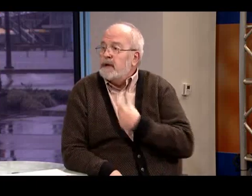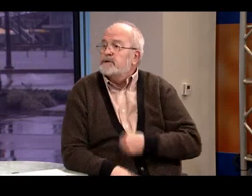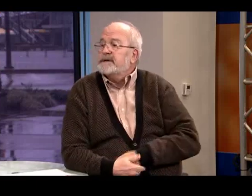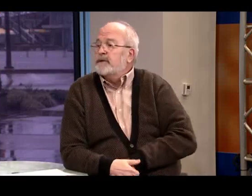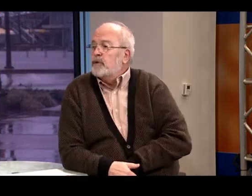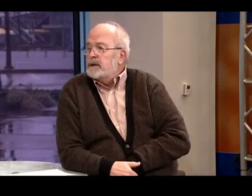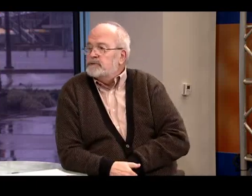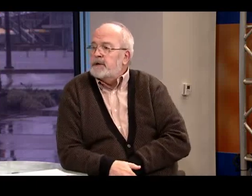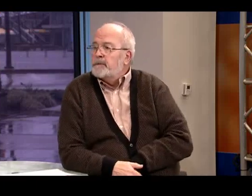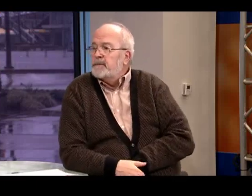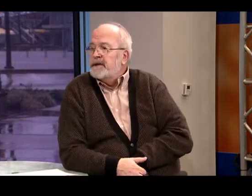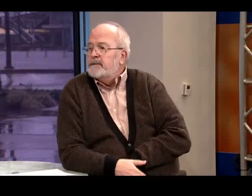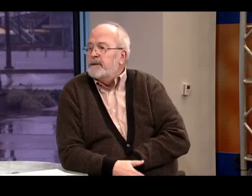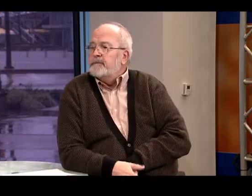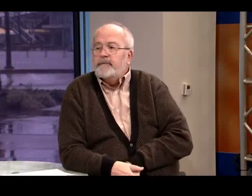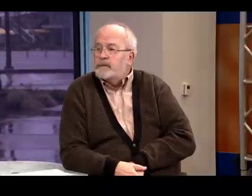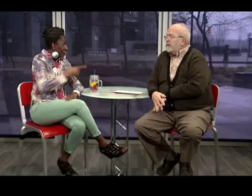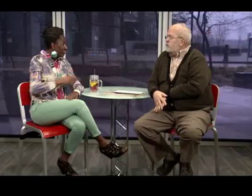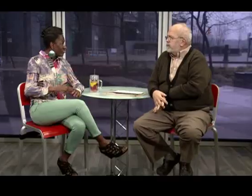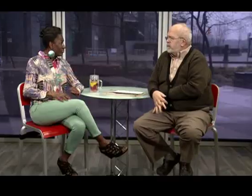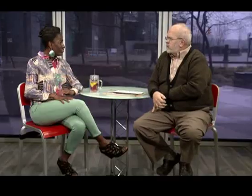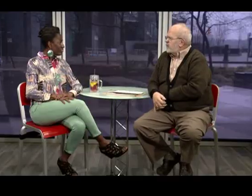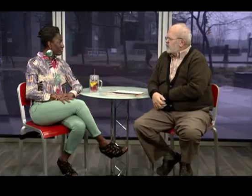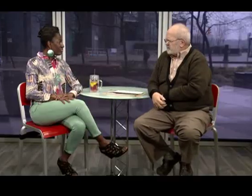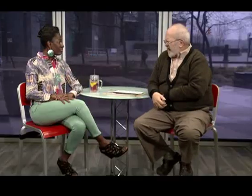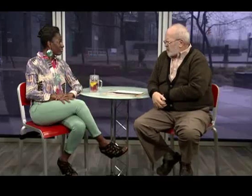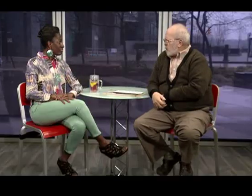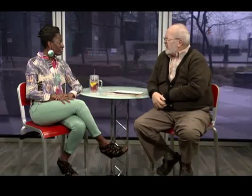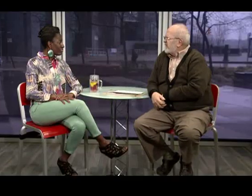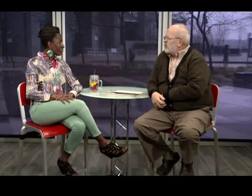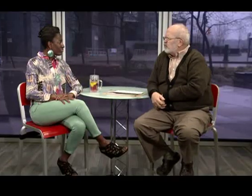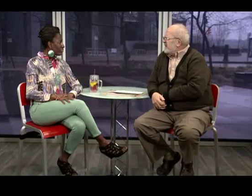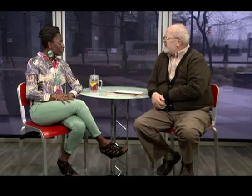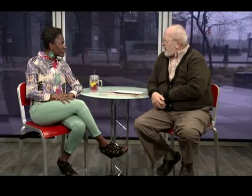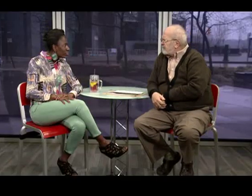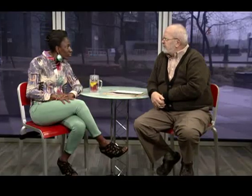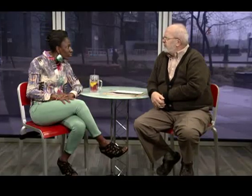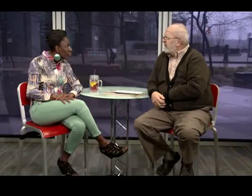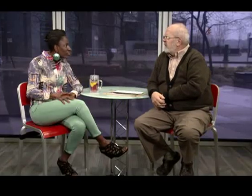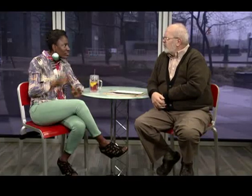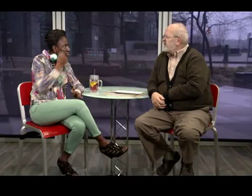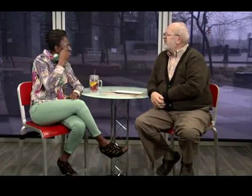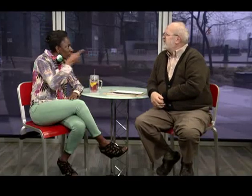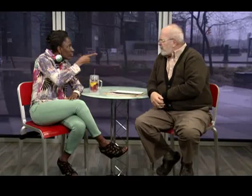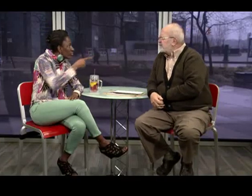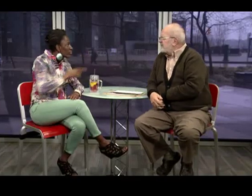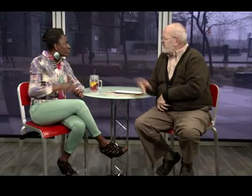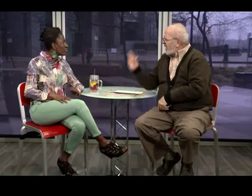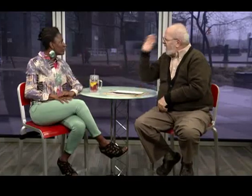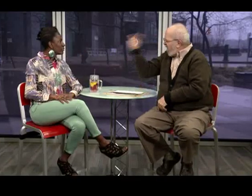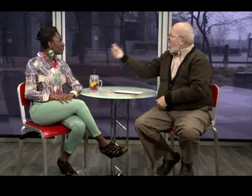just talk away. And Natasha, I'm sure you're not understanding what's on my lips right now. No, I can't make out a word you're saying.